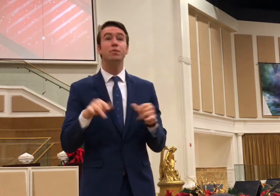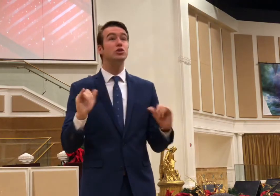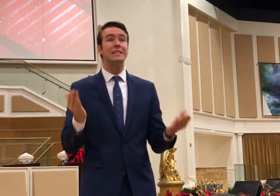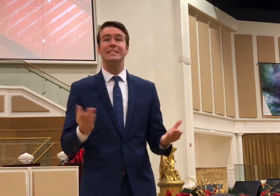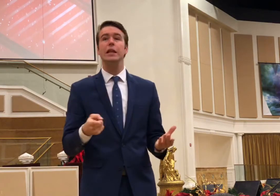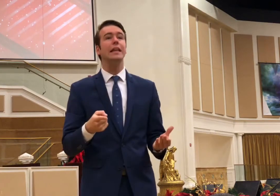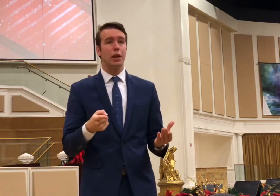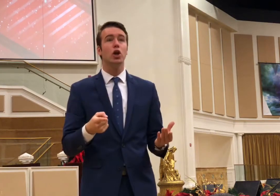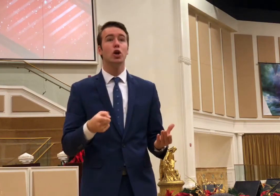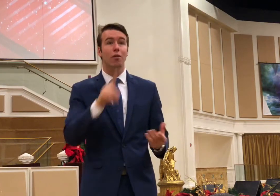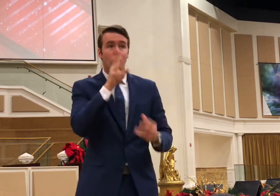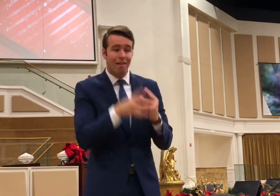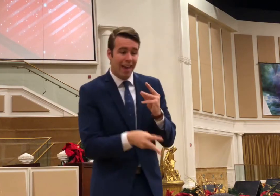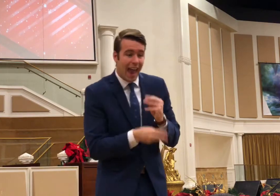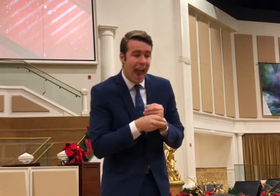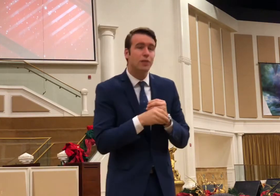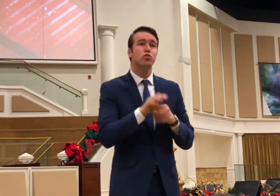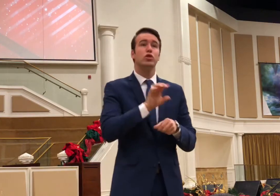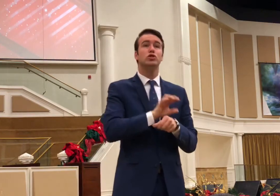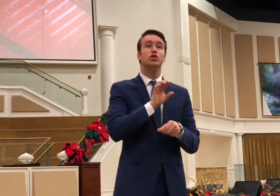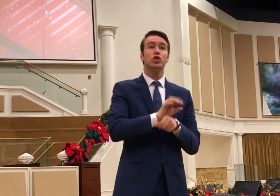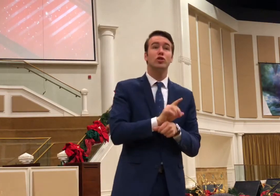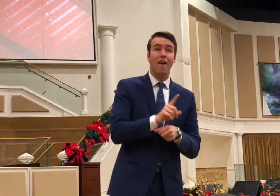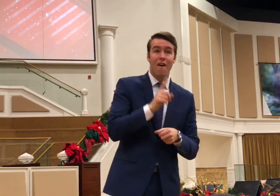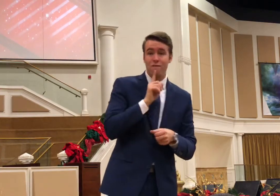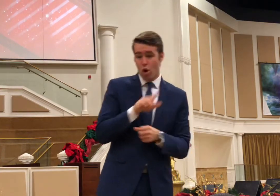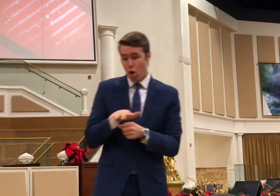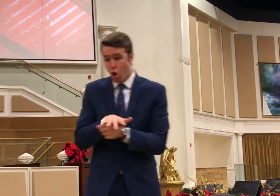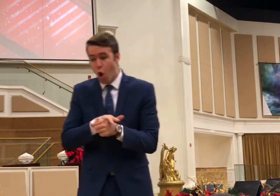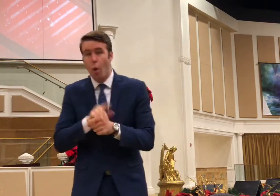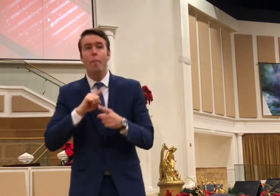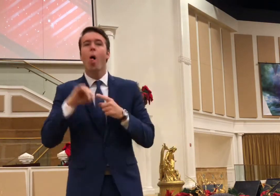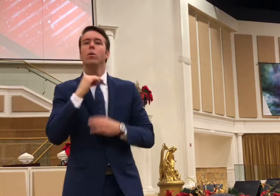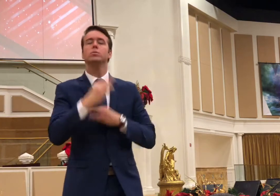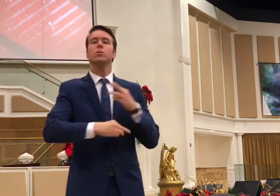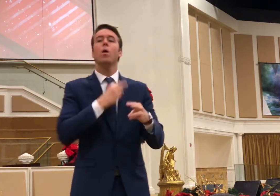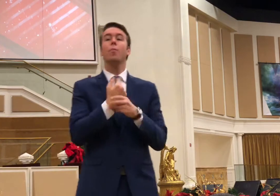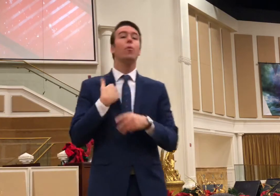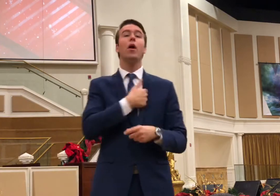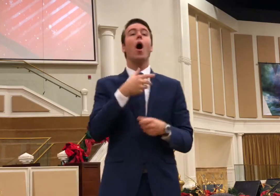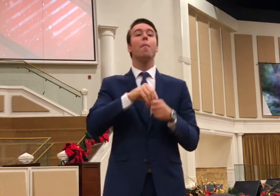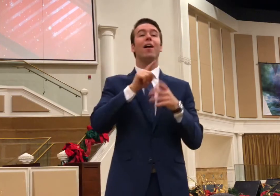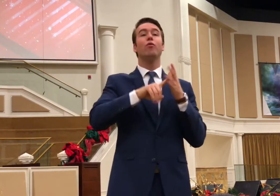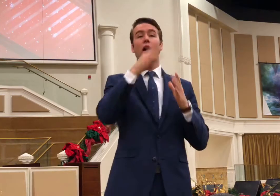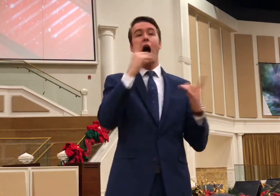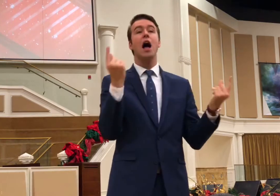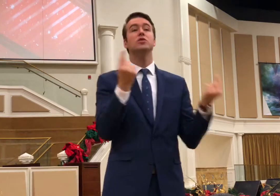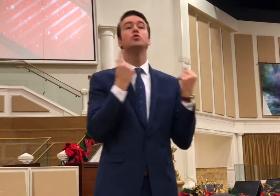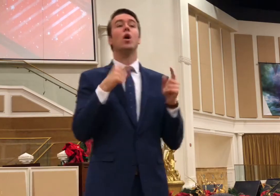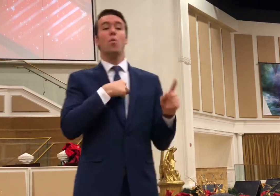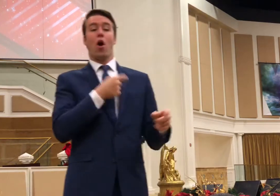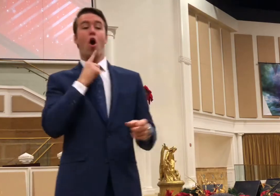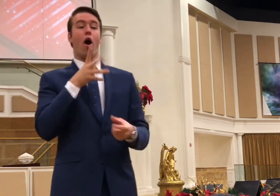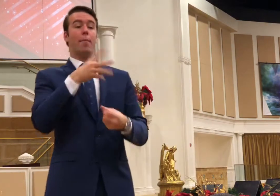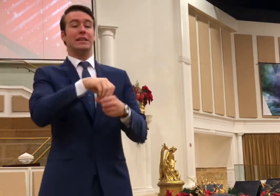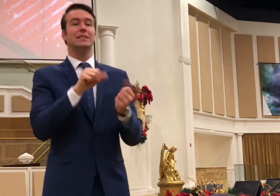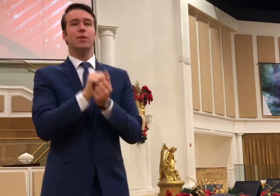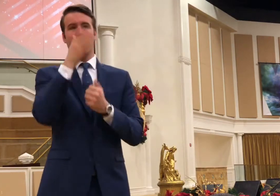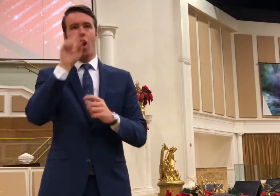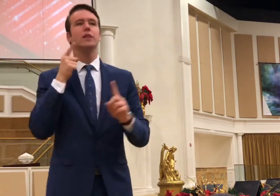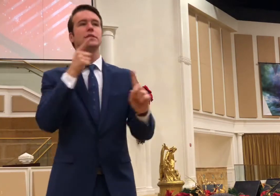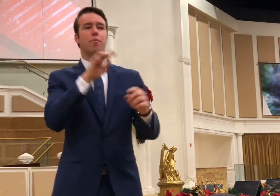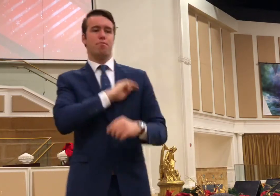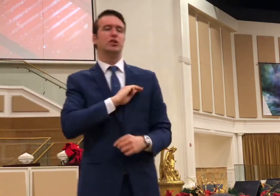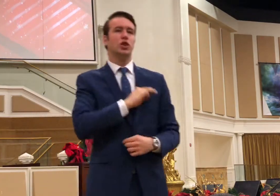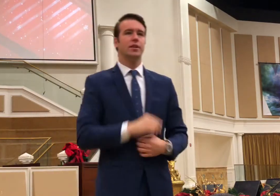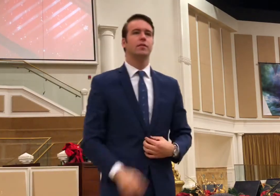God's added to the church. Not only locally, but globally, and we're a part of what God is doing as participants in the Missio Dei, the